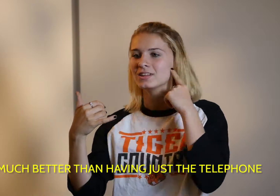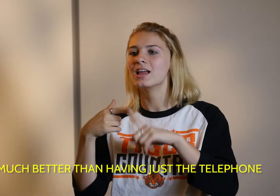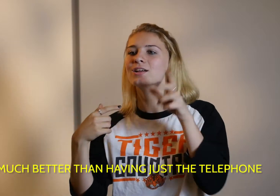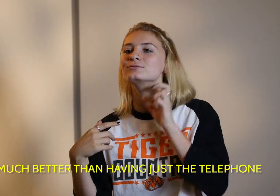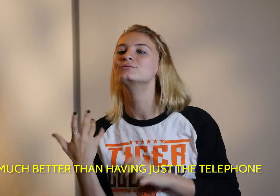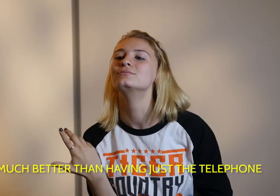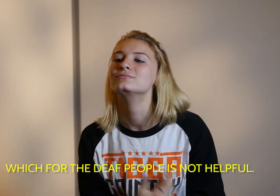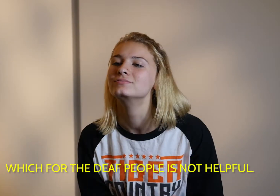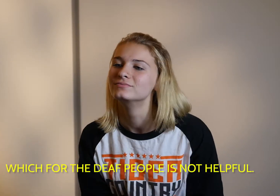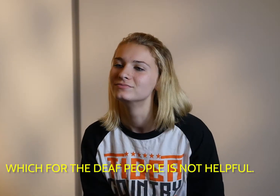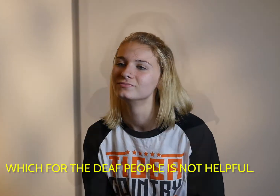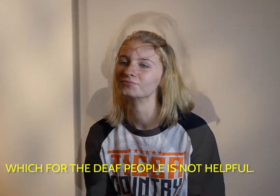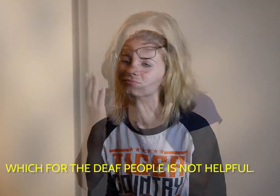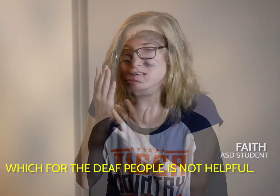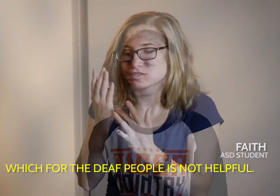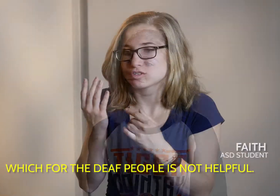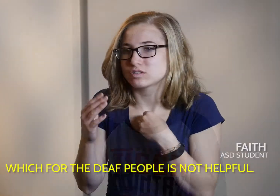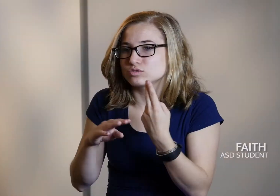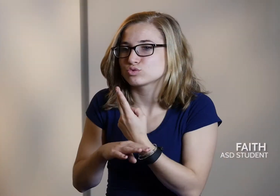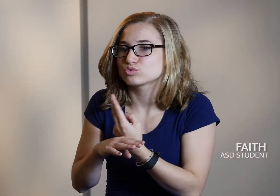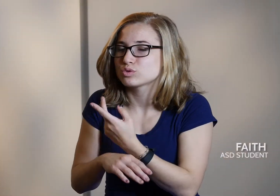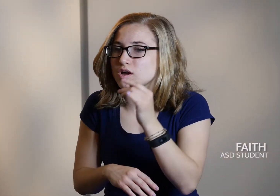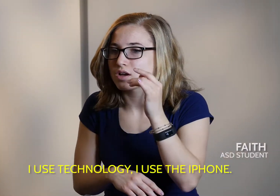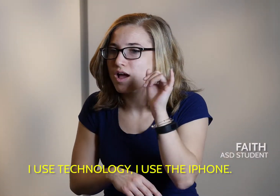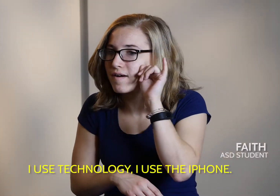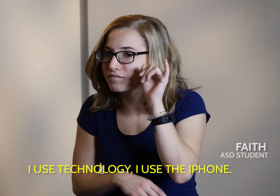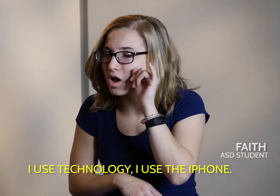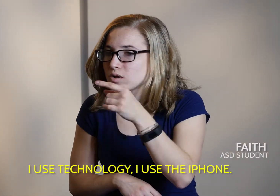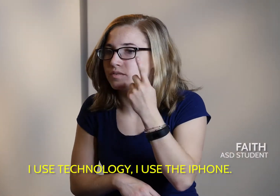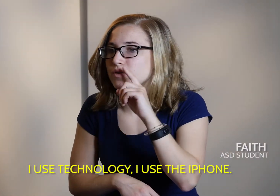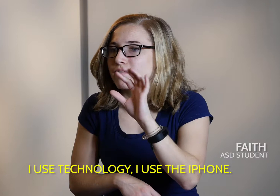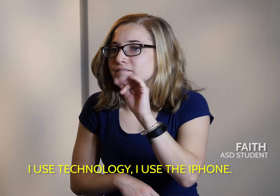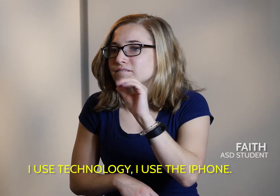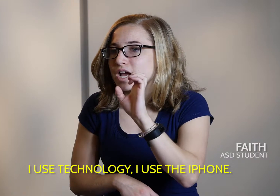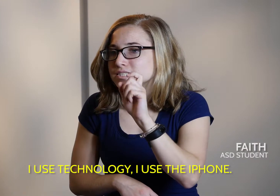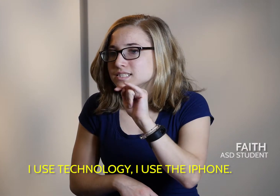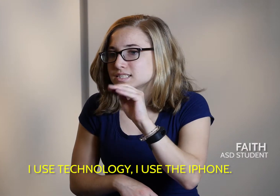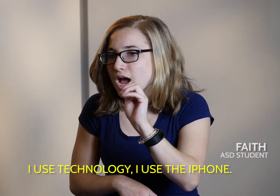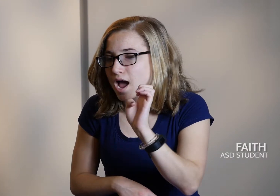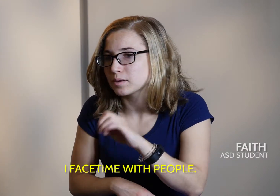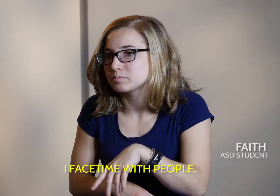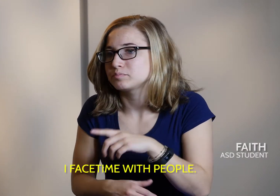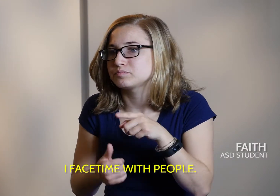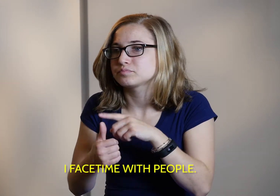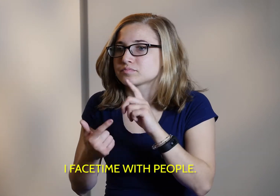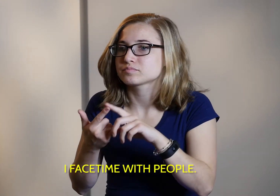having a telephone, which for the deaf people is not helpful. I use technology. I use the iPhone, and I FaceTime people.